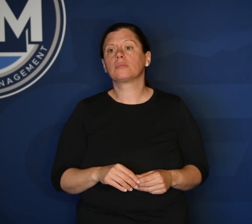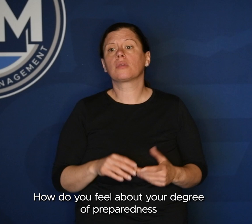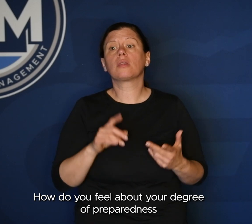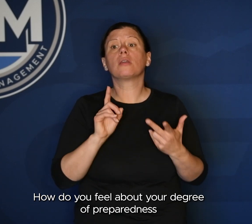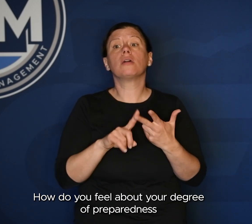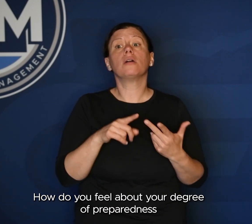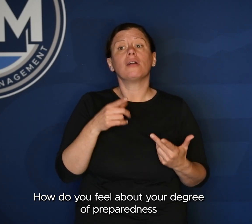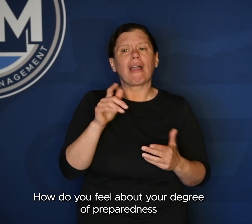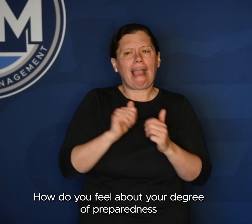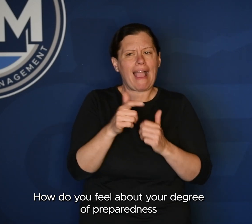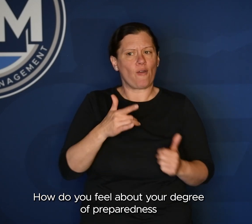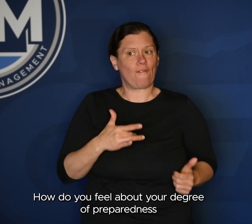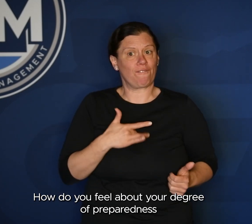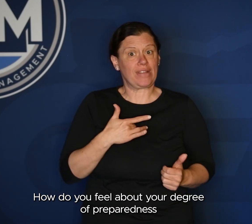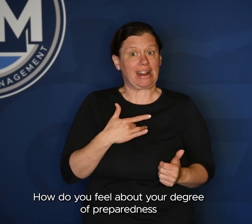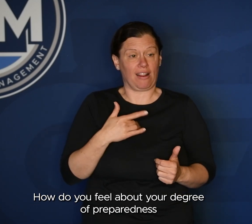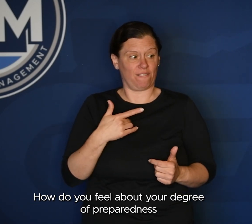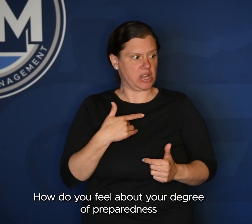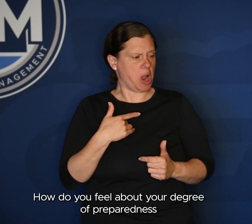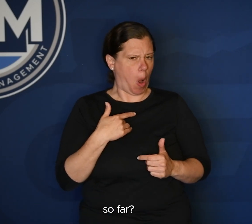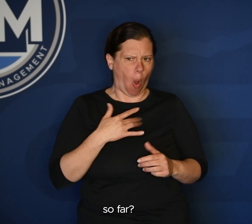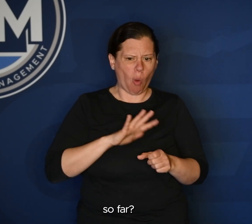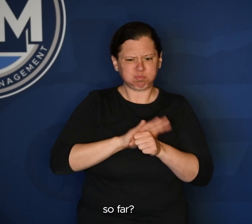How do you feel about your degree of preparedness so far?